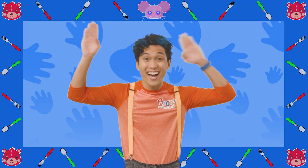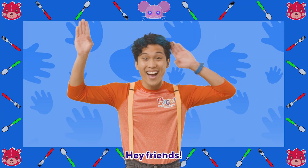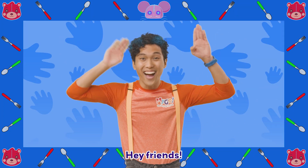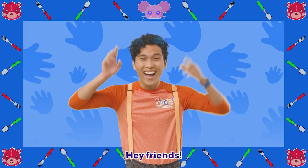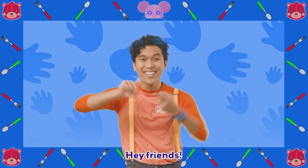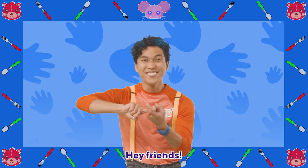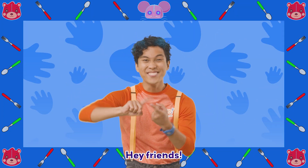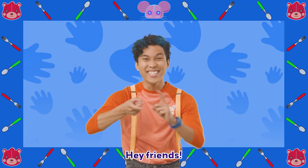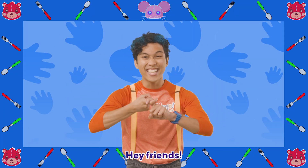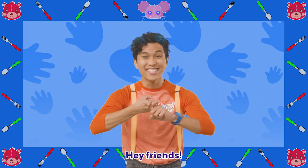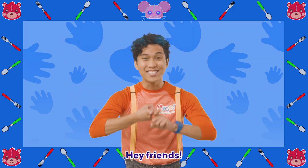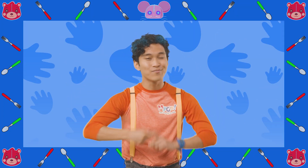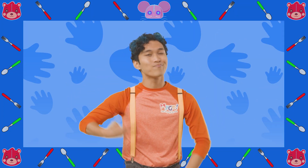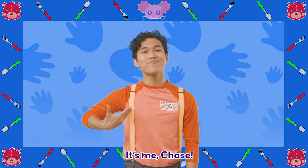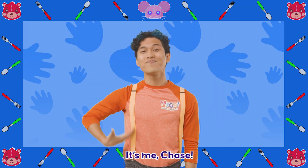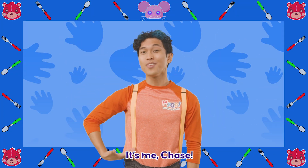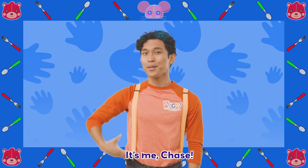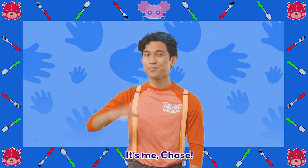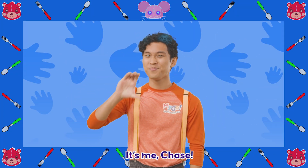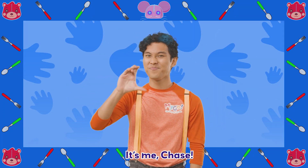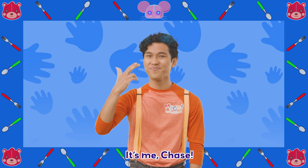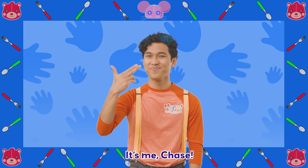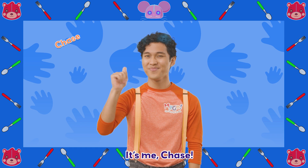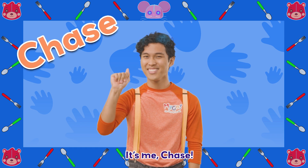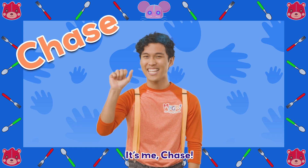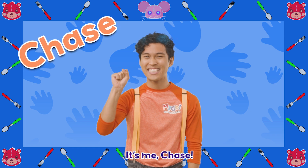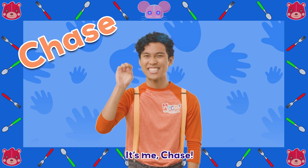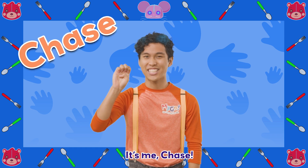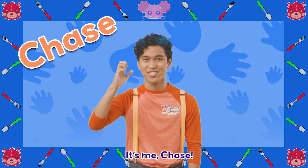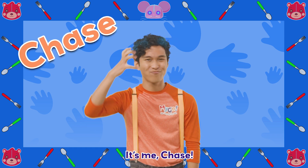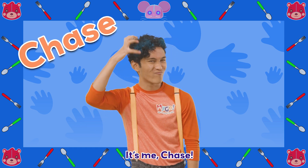Hey, friends. It's me, Chase.